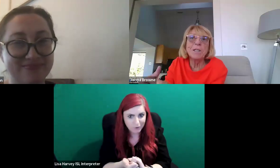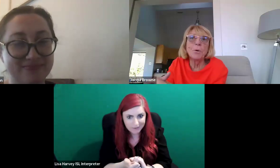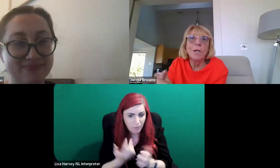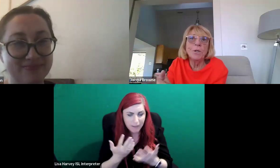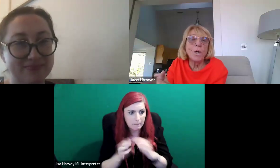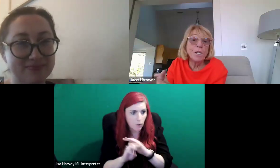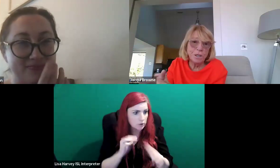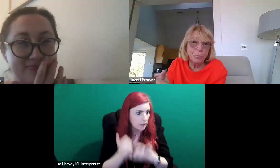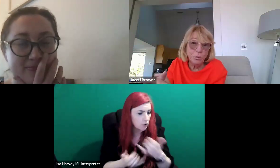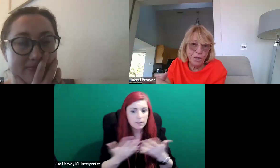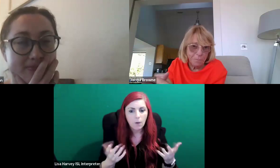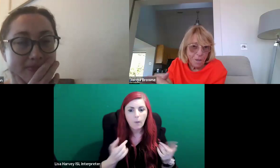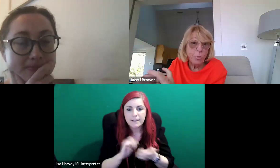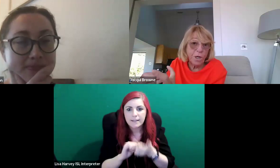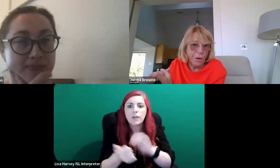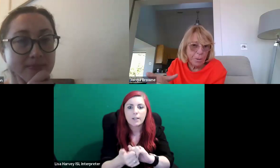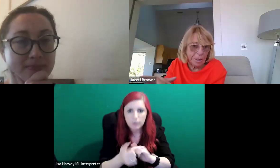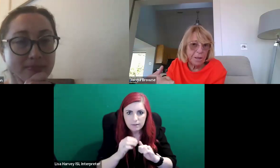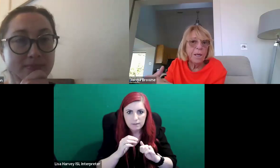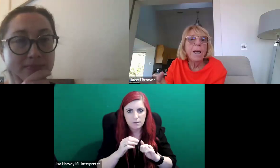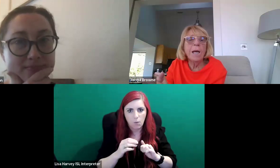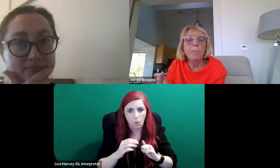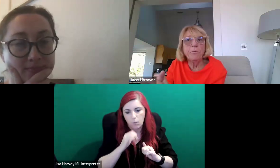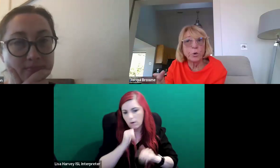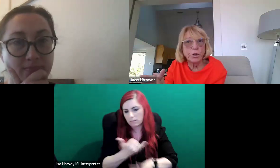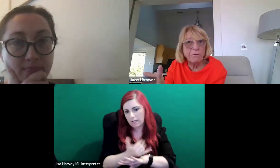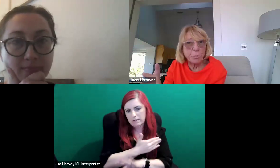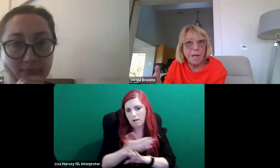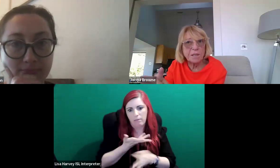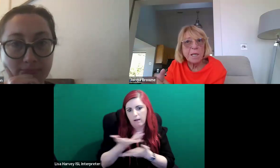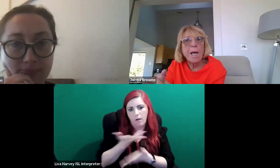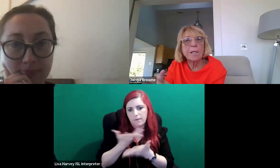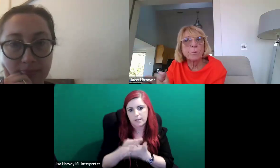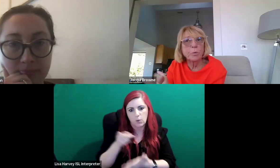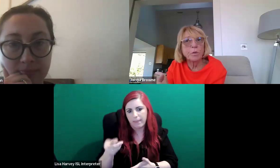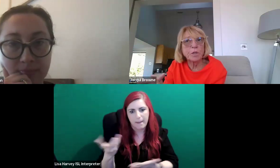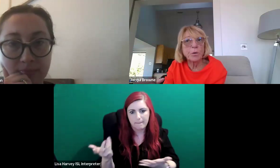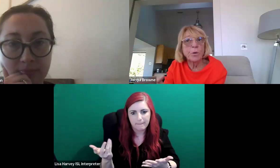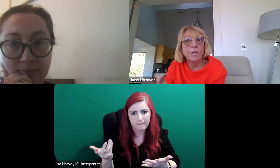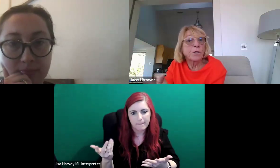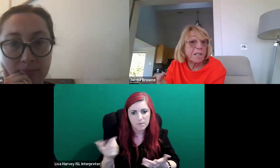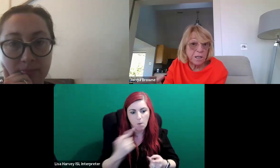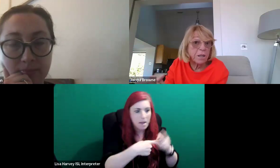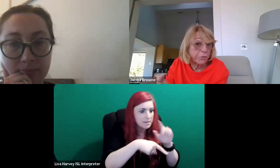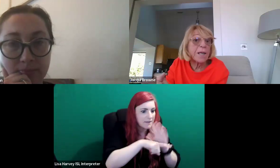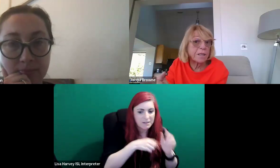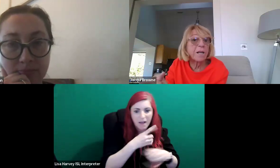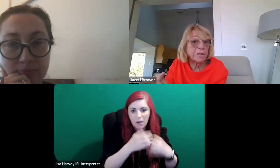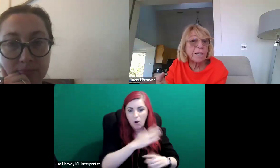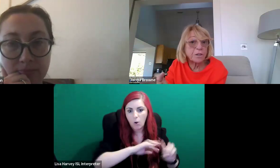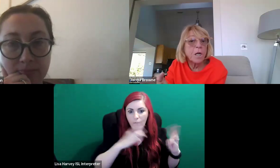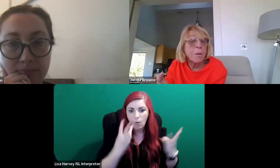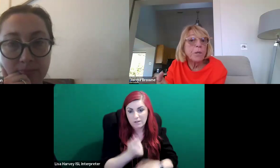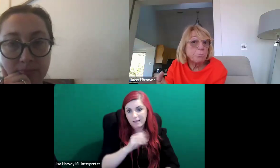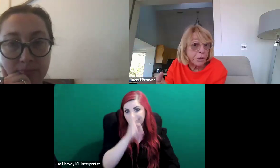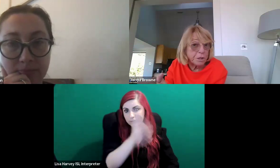years. So the world is moving quite rapidly, for good and for bad at the moment. So that's the frank and